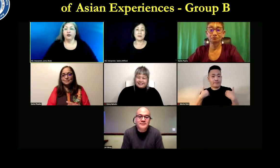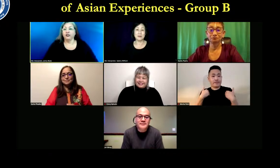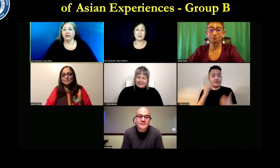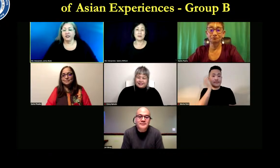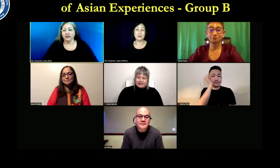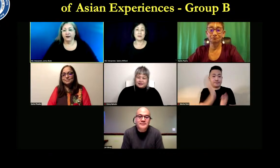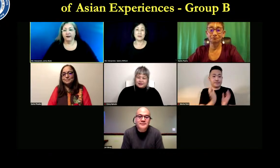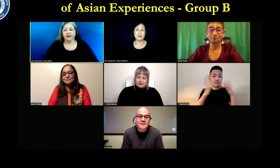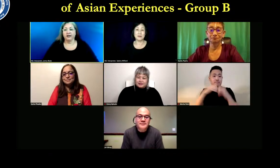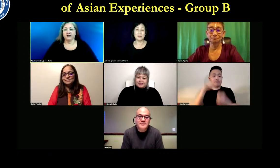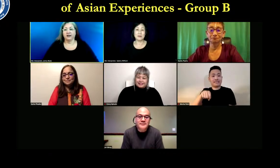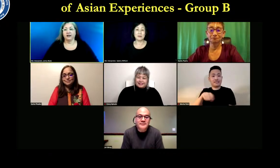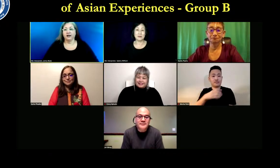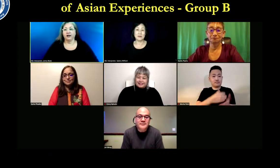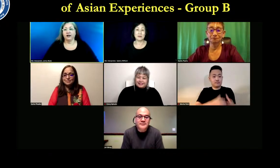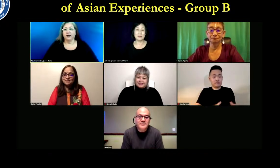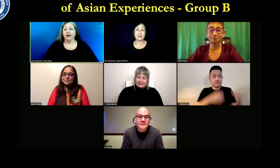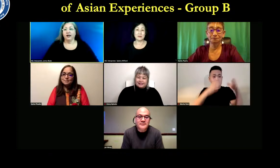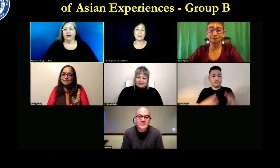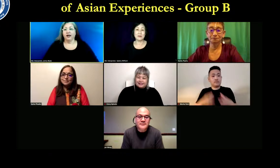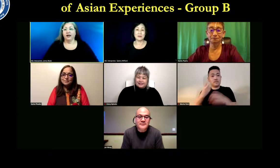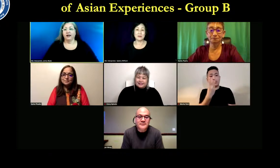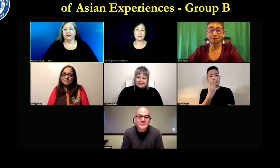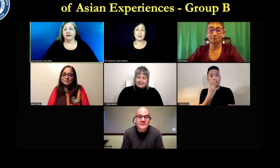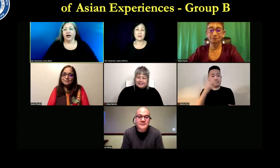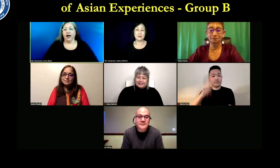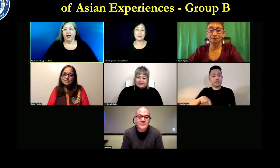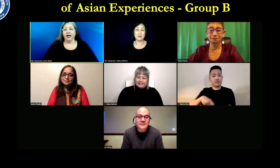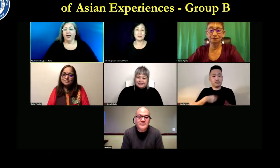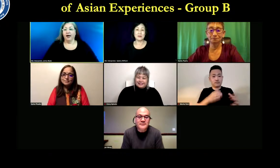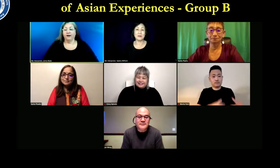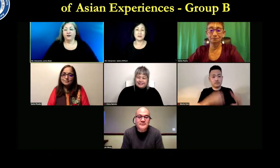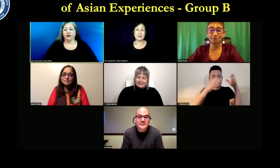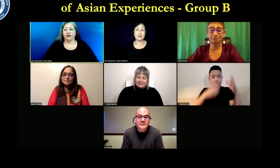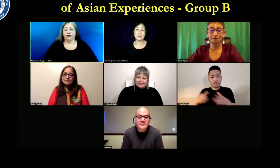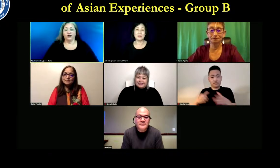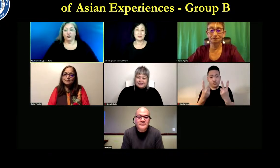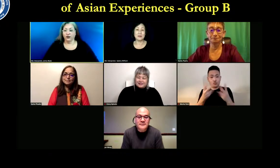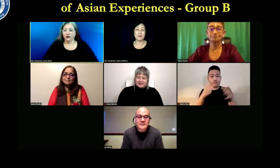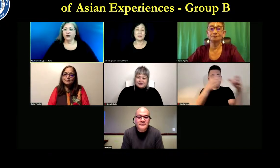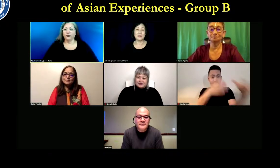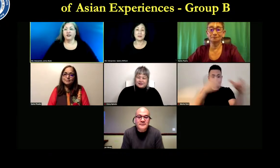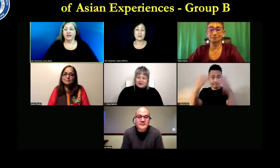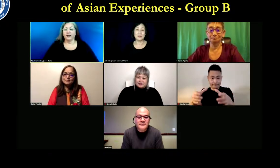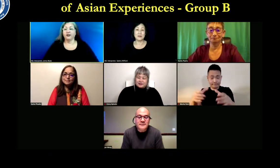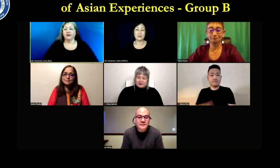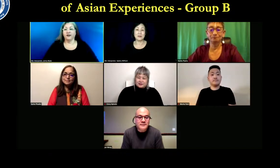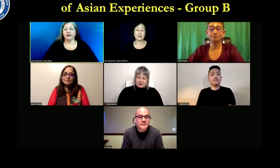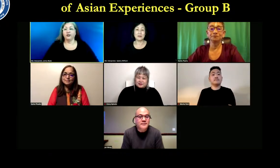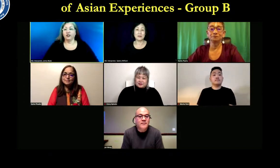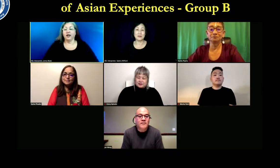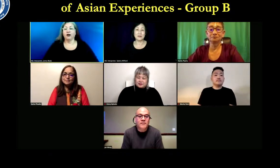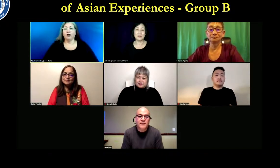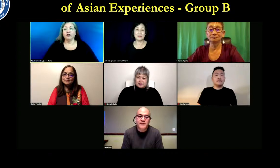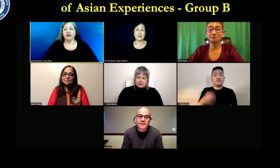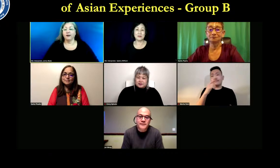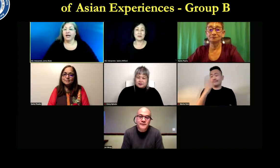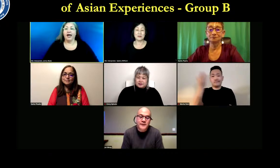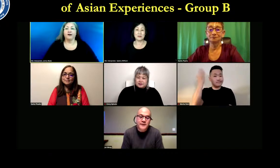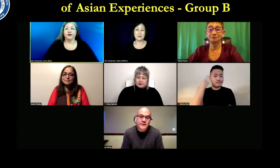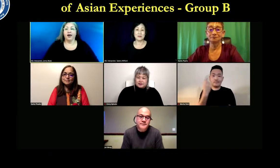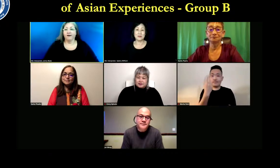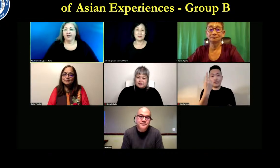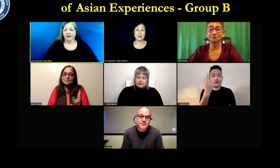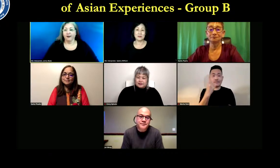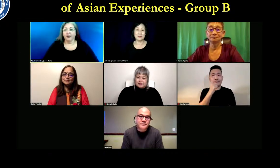culture 365 days of the year. And I have 2 containers of kimchi at all times.